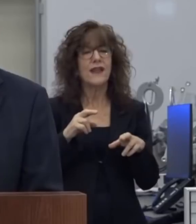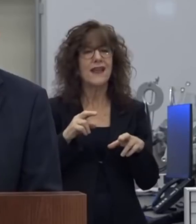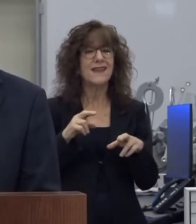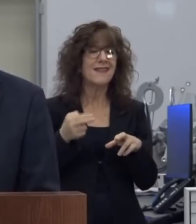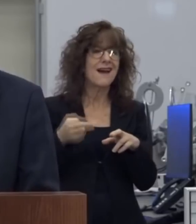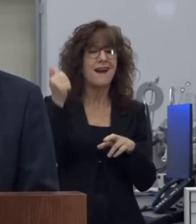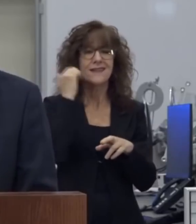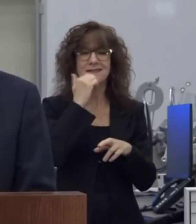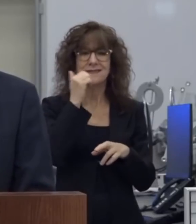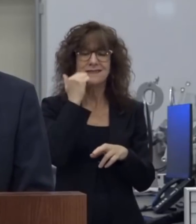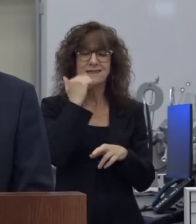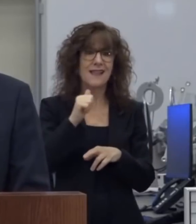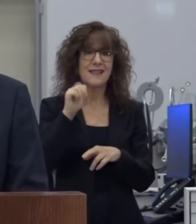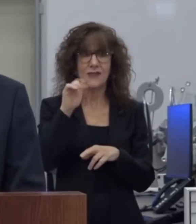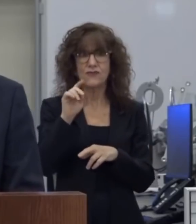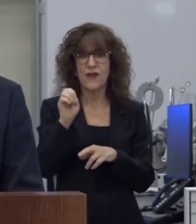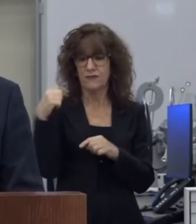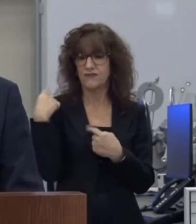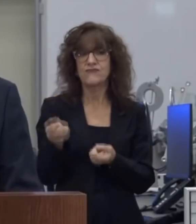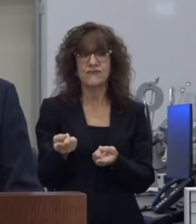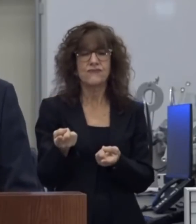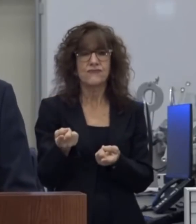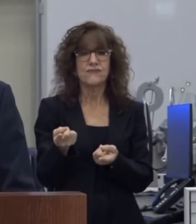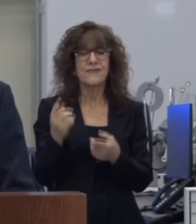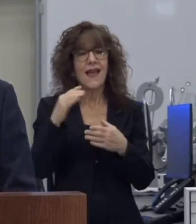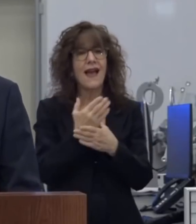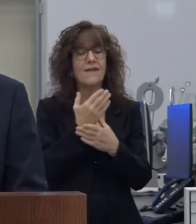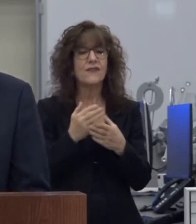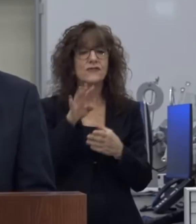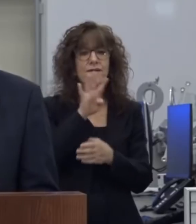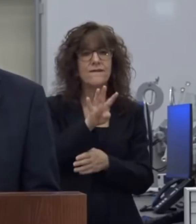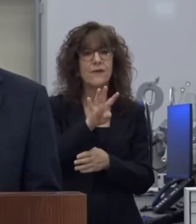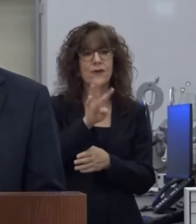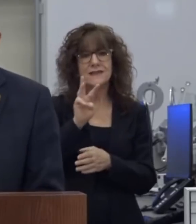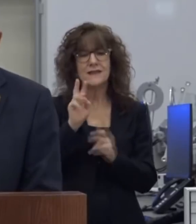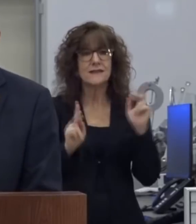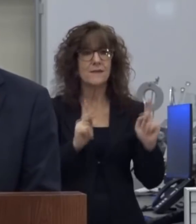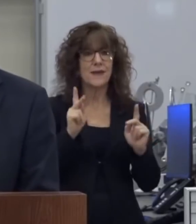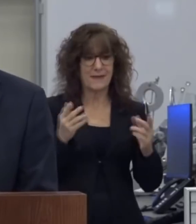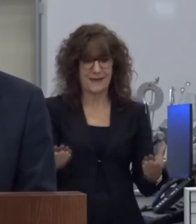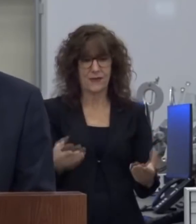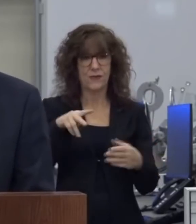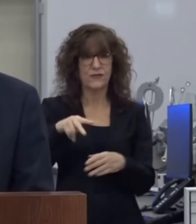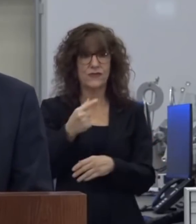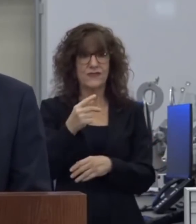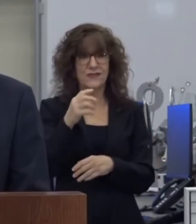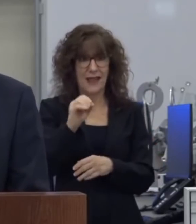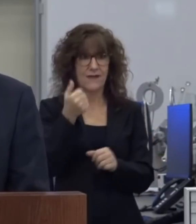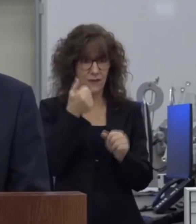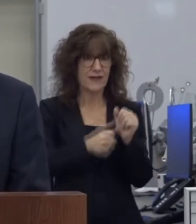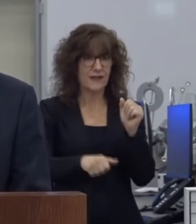COVID case rate of this pandemic. An average of 46 people in Prince George's County per